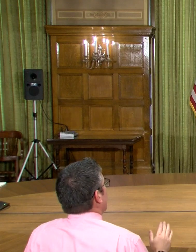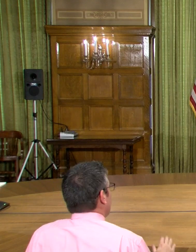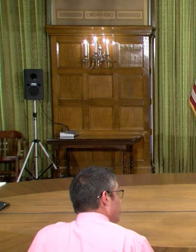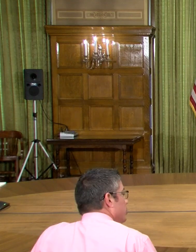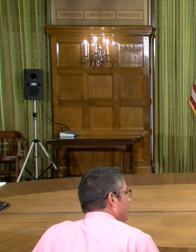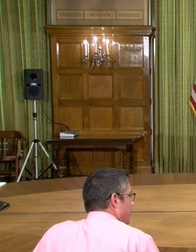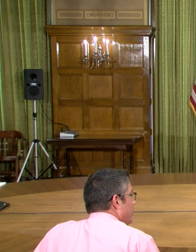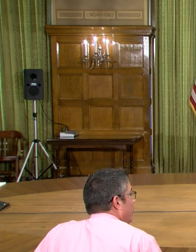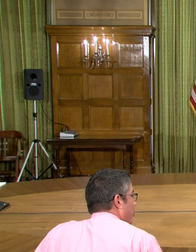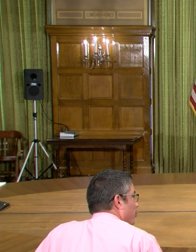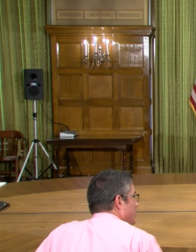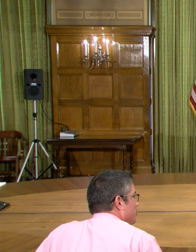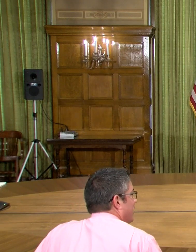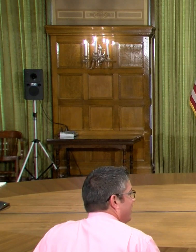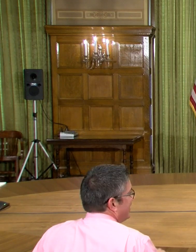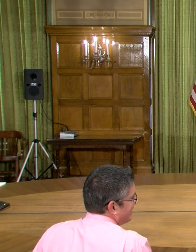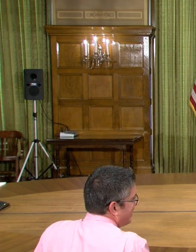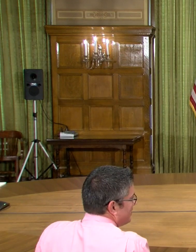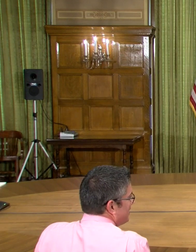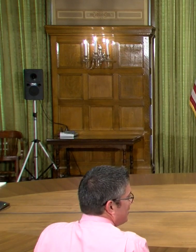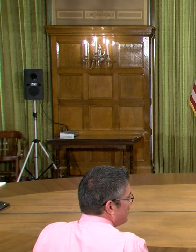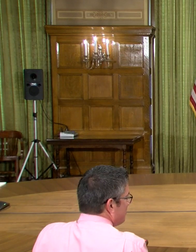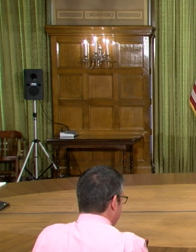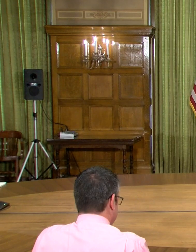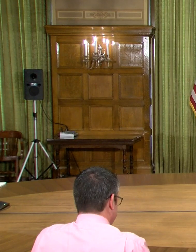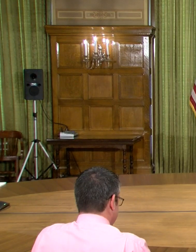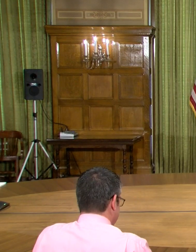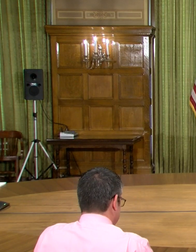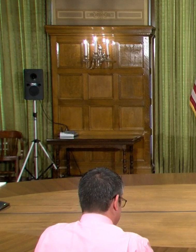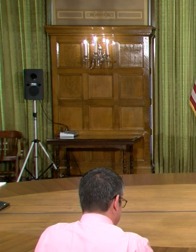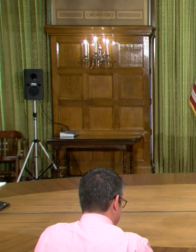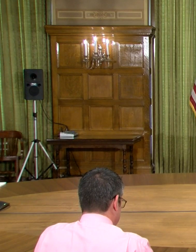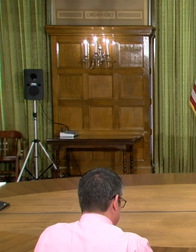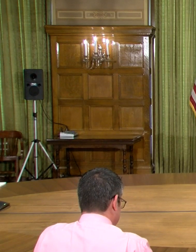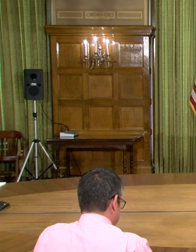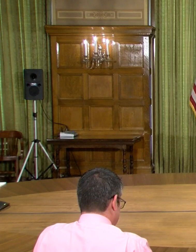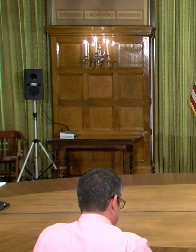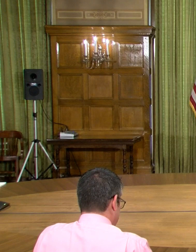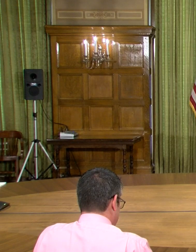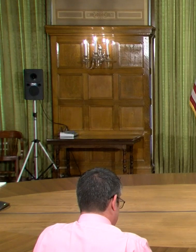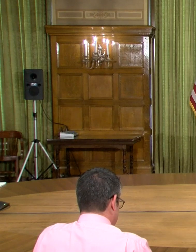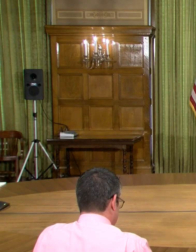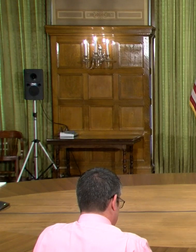like, pretty sure we covered that 3 straight days now. So.